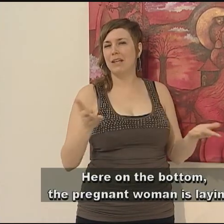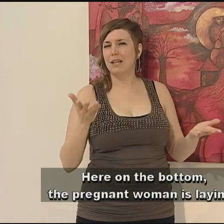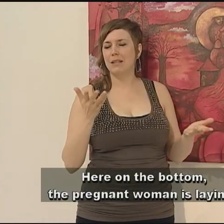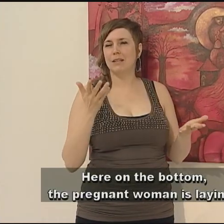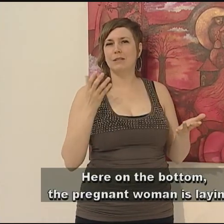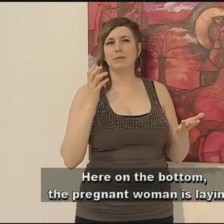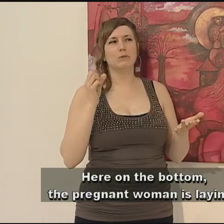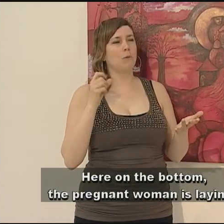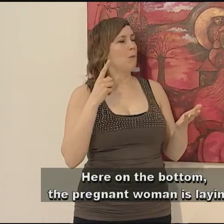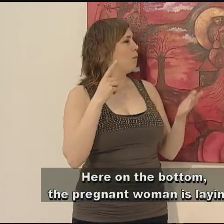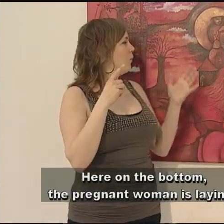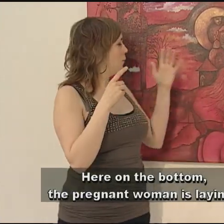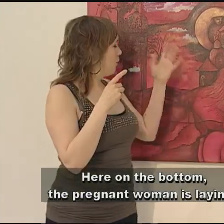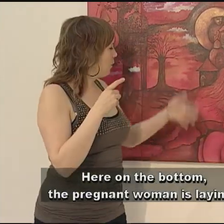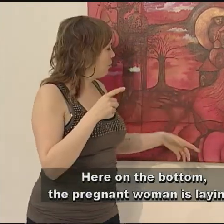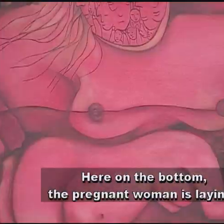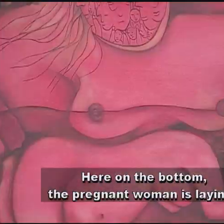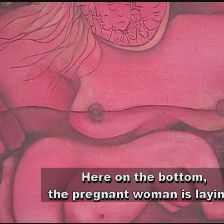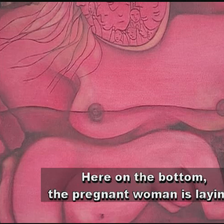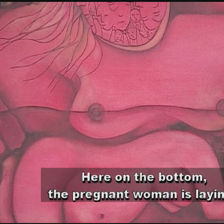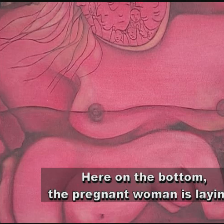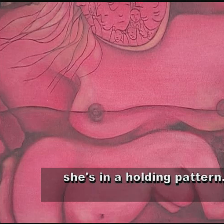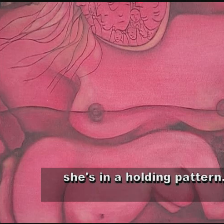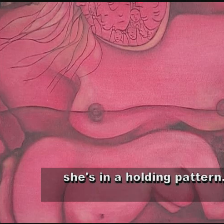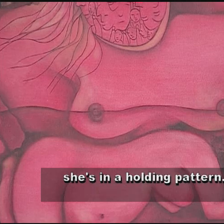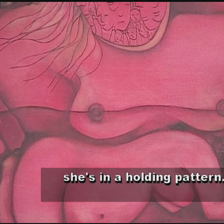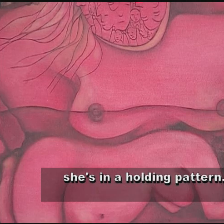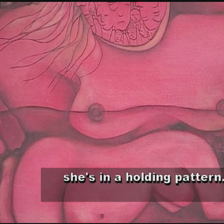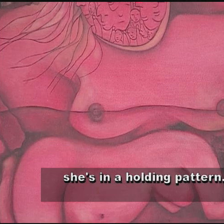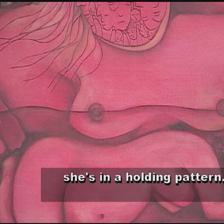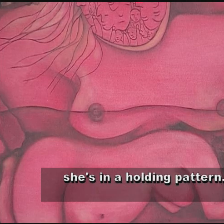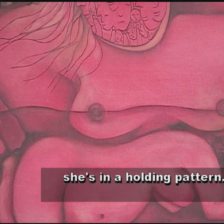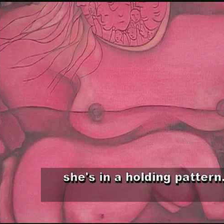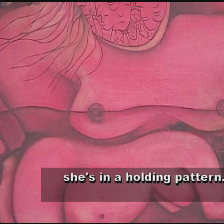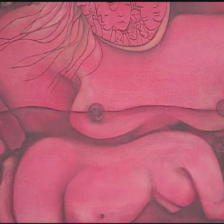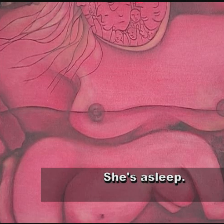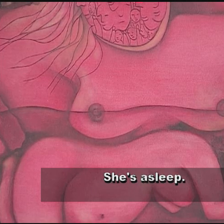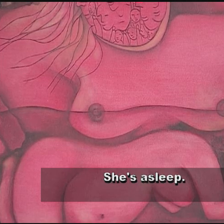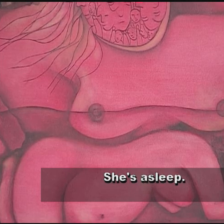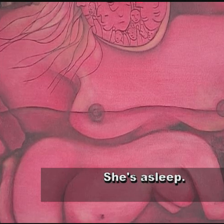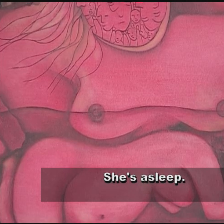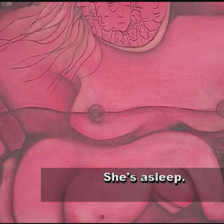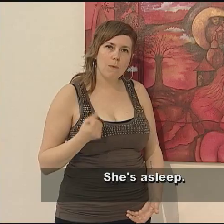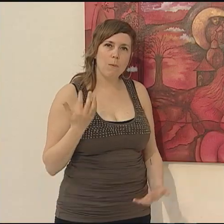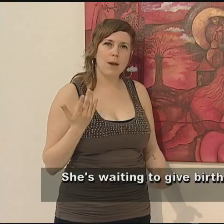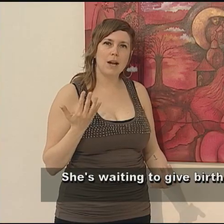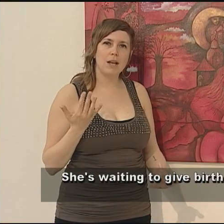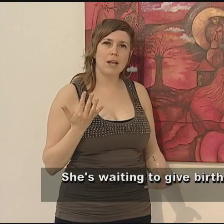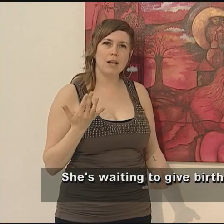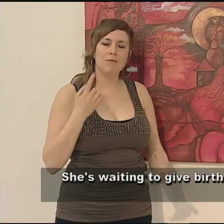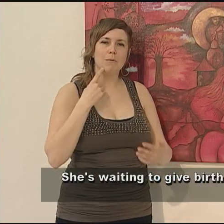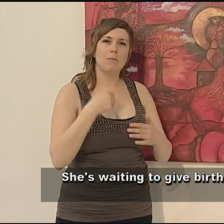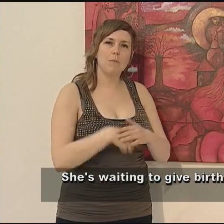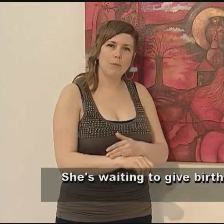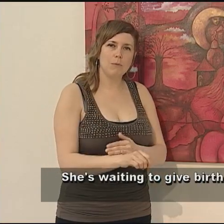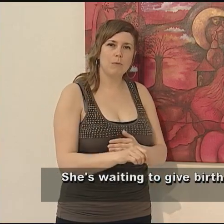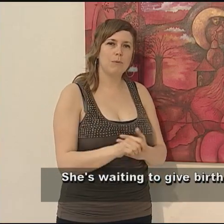Here on the bottom, the pregnant woman is she's in a holding pattern. She's asleep. She's waiting to give